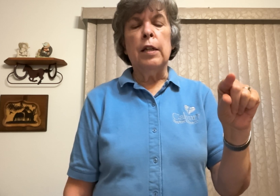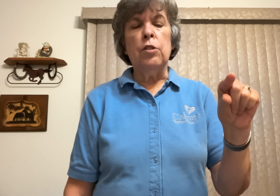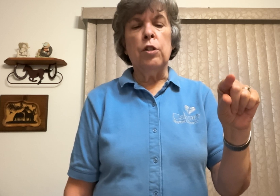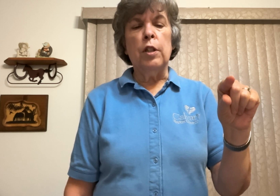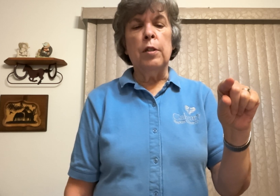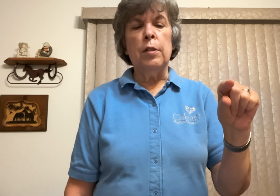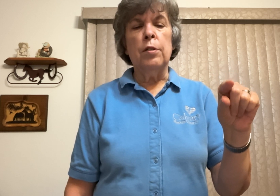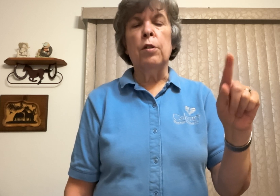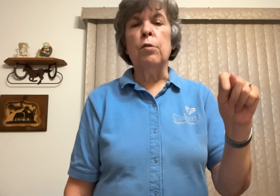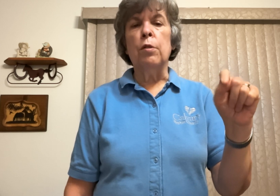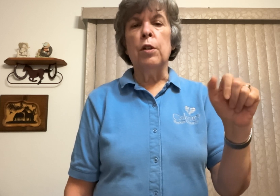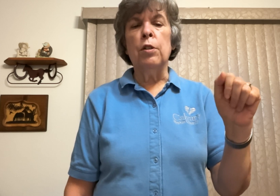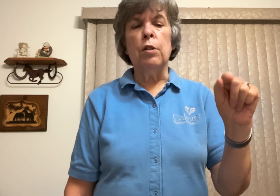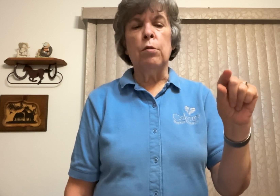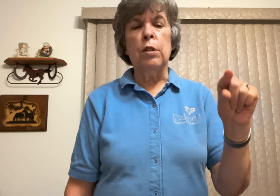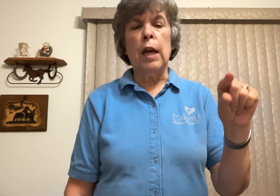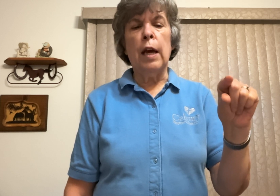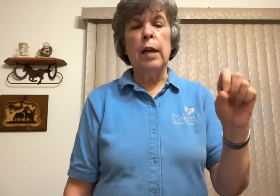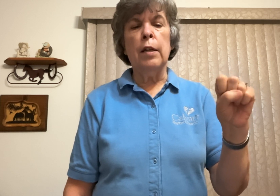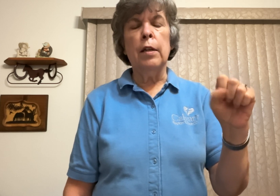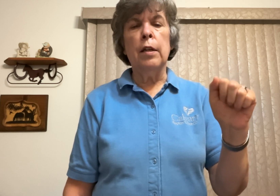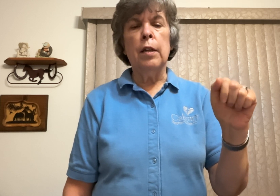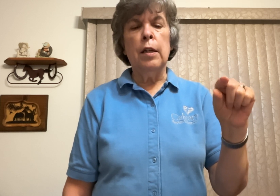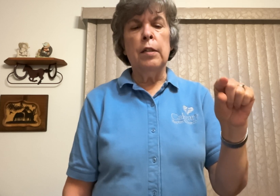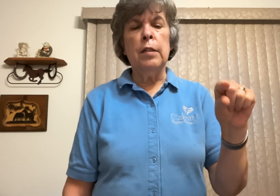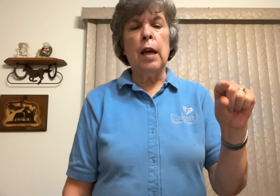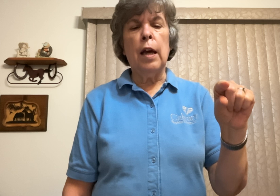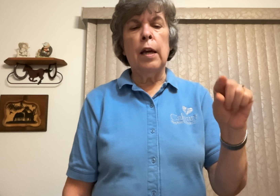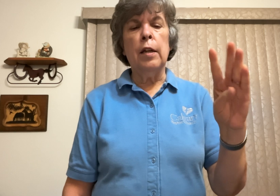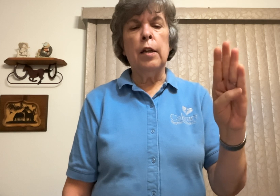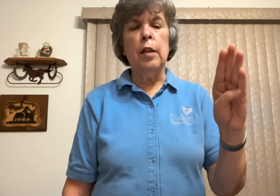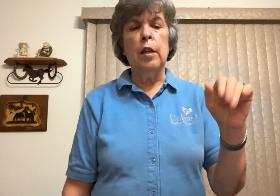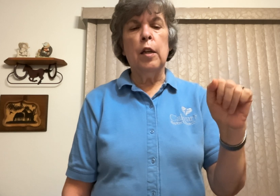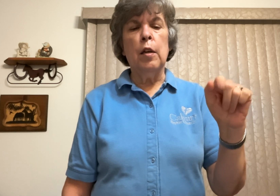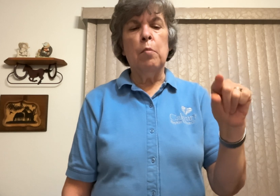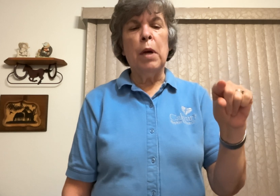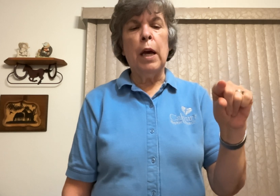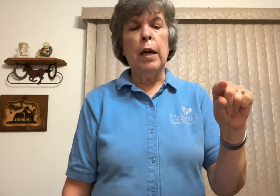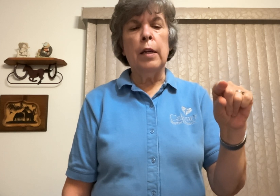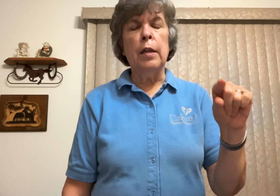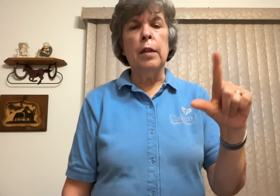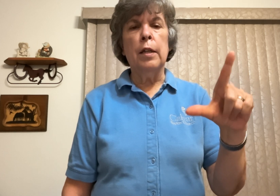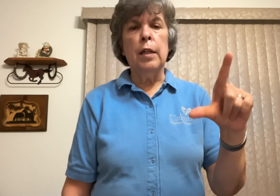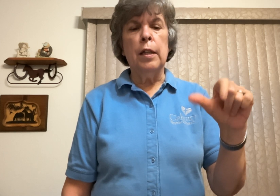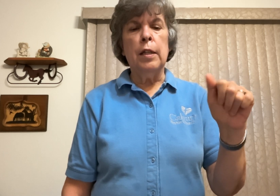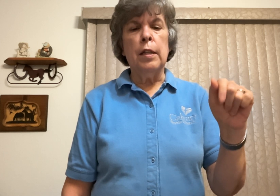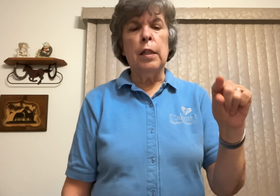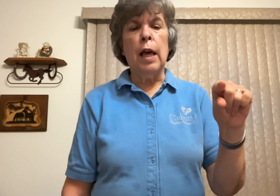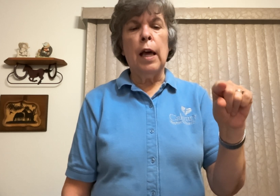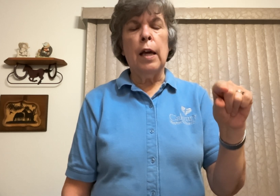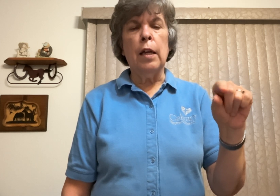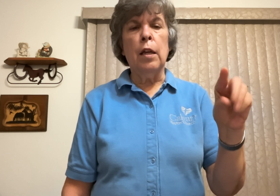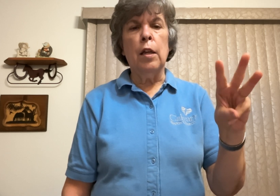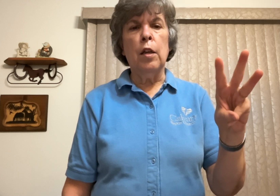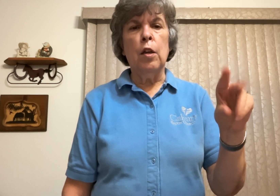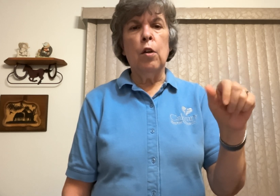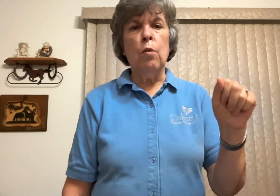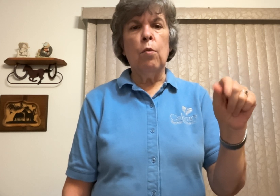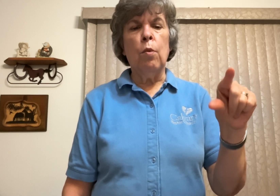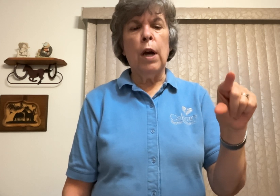NAG. So, tag, sag, bag, lag,